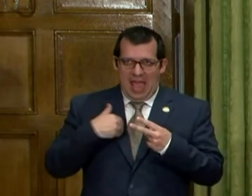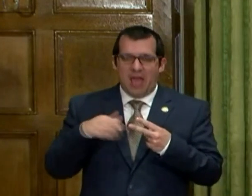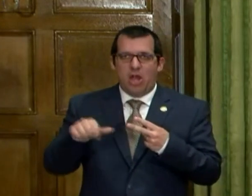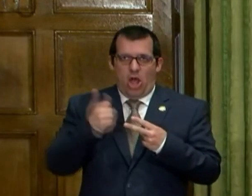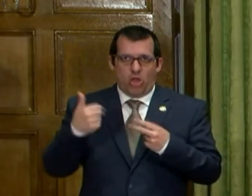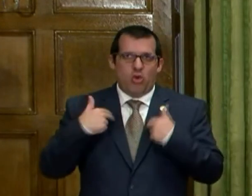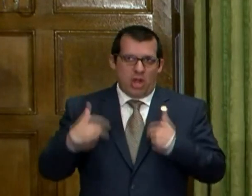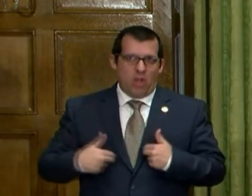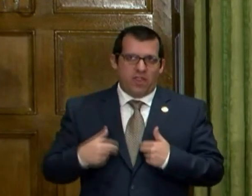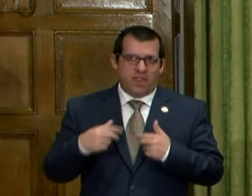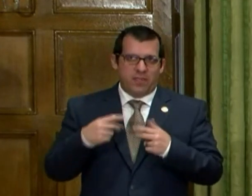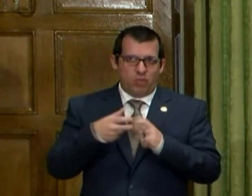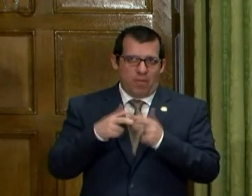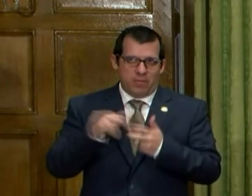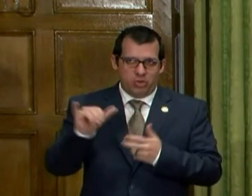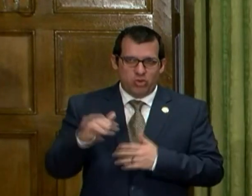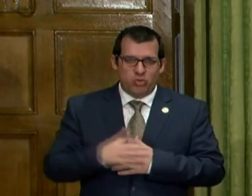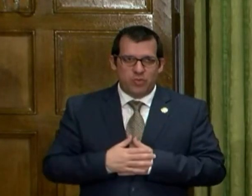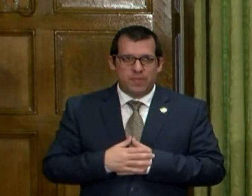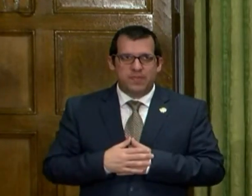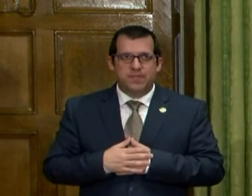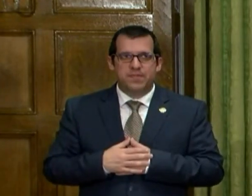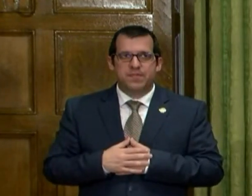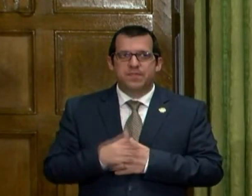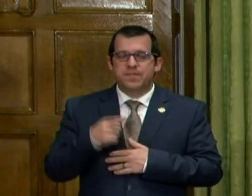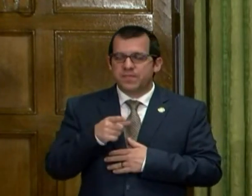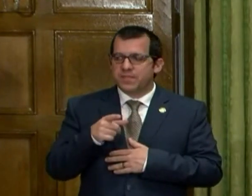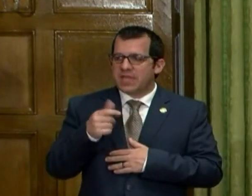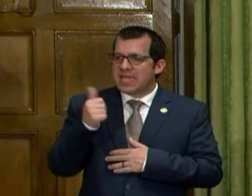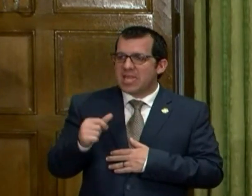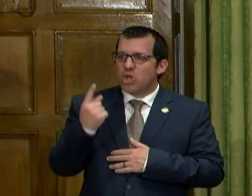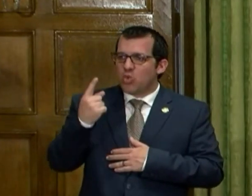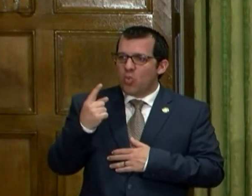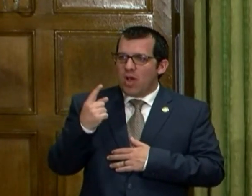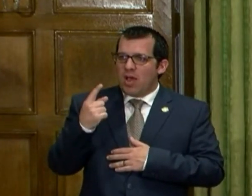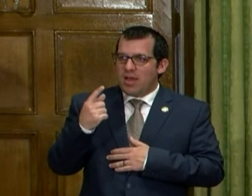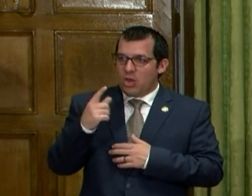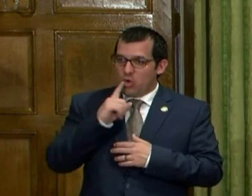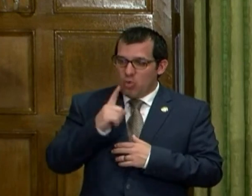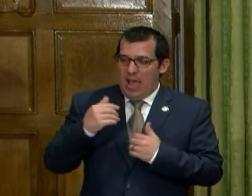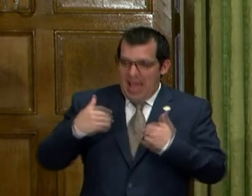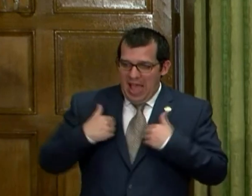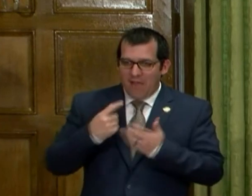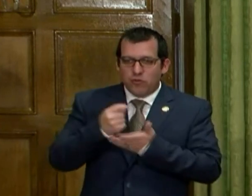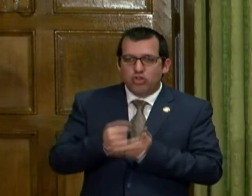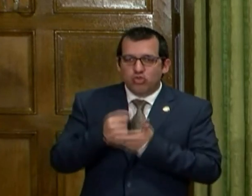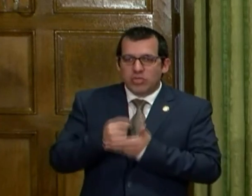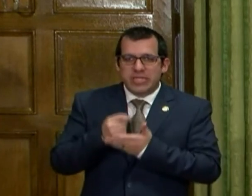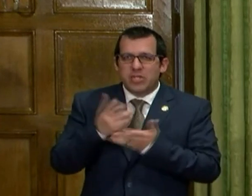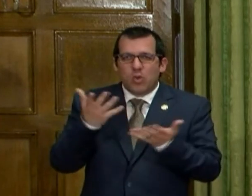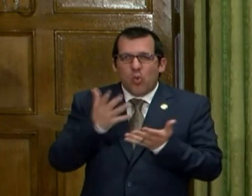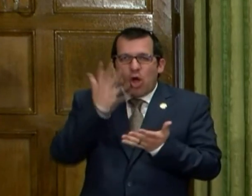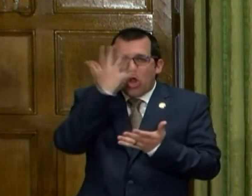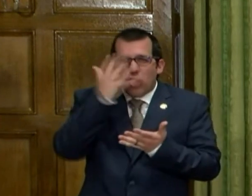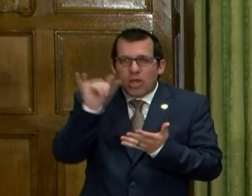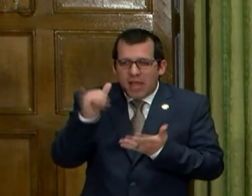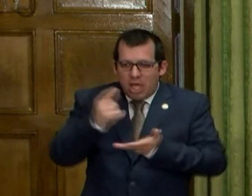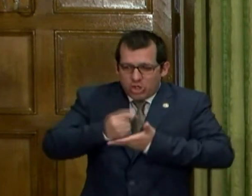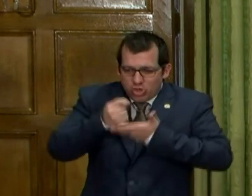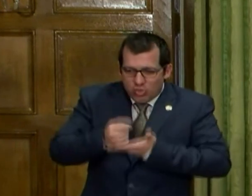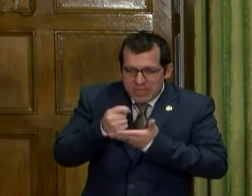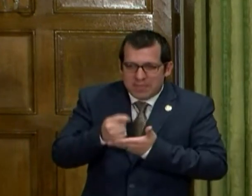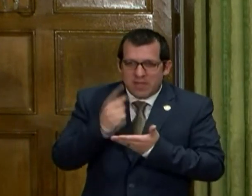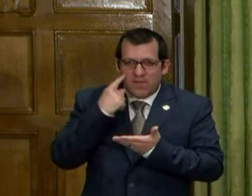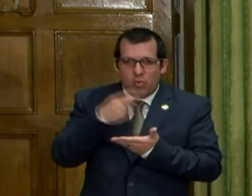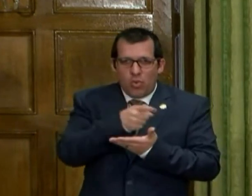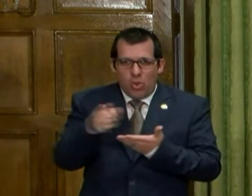underlying conditions. And then I guess for anybody who's in treatment, what exactly does that look like, or what are we doing to actually treat the people who